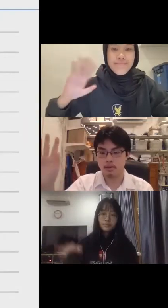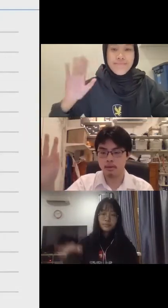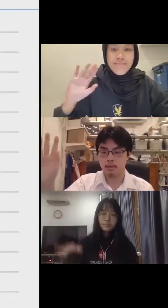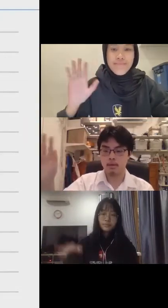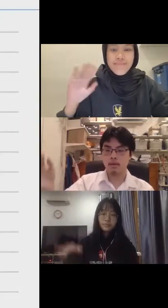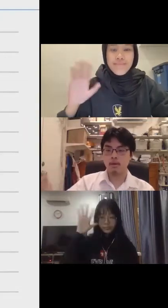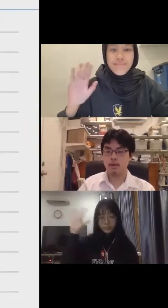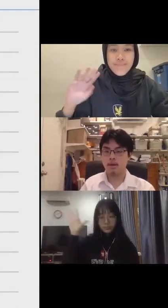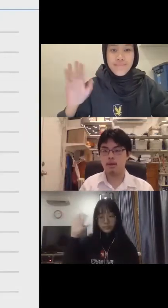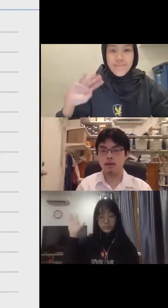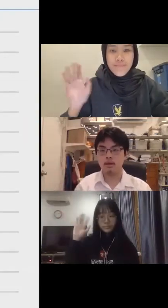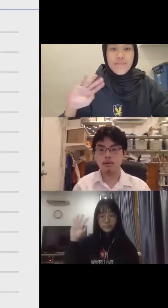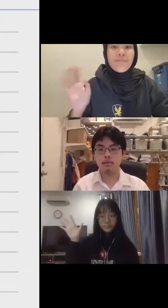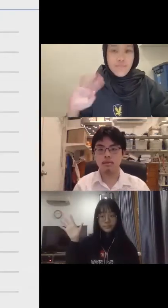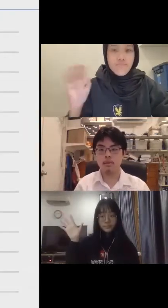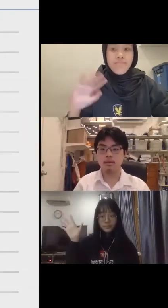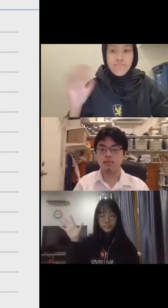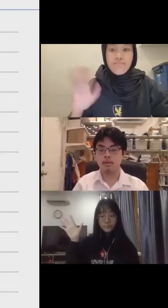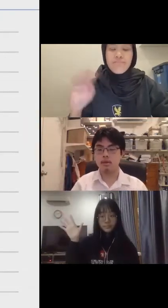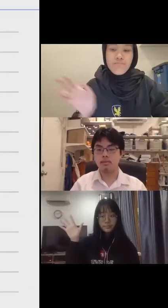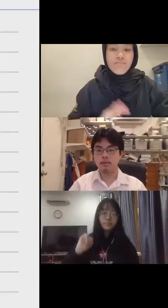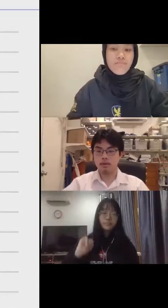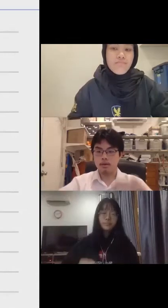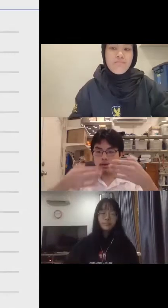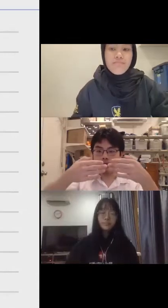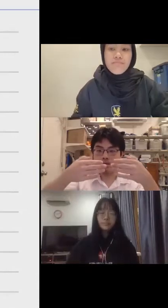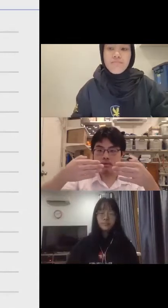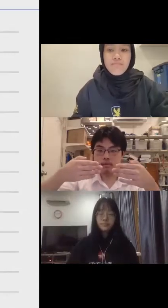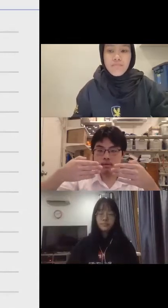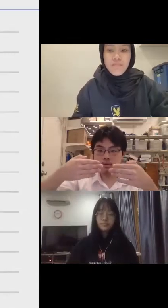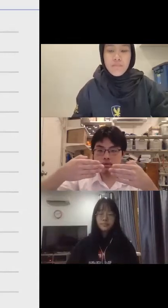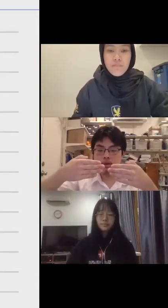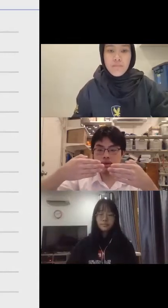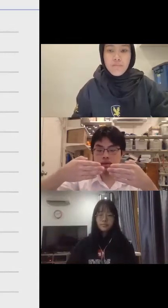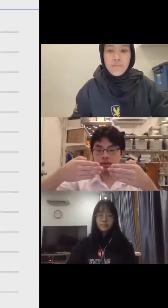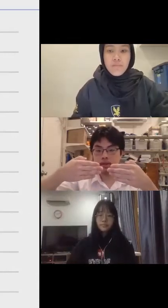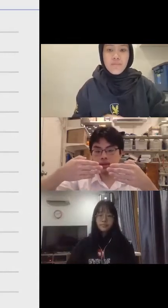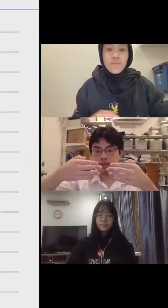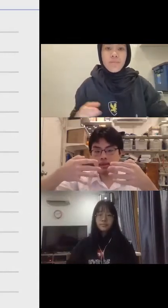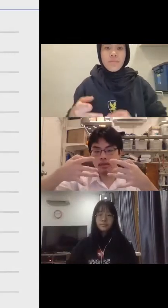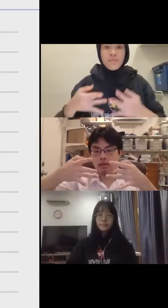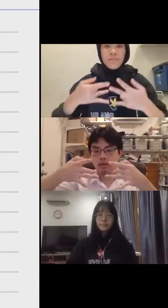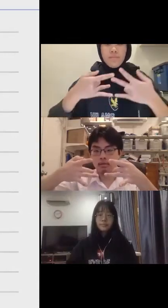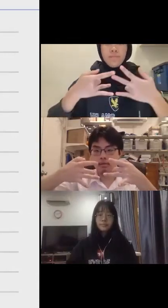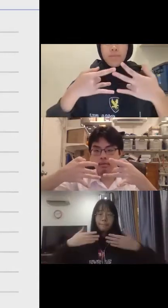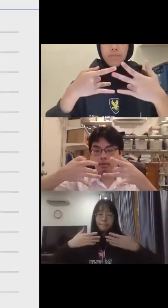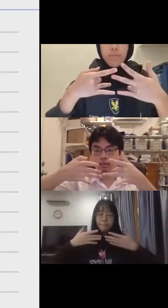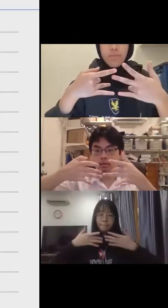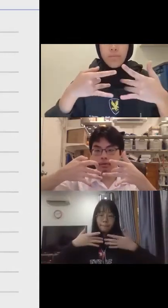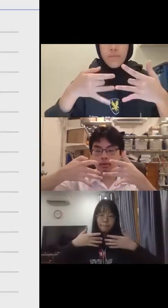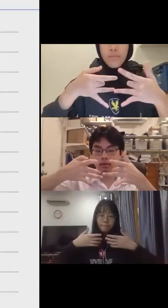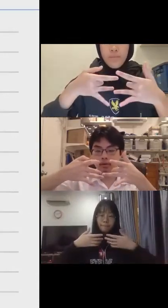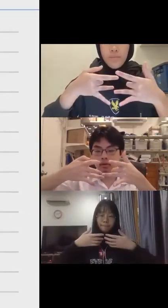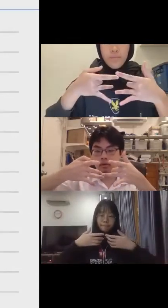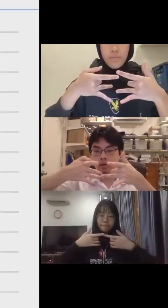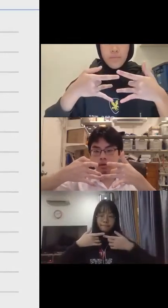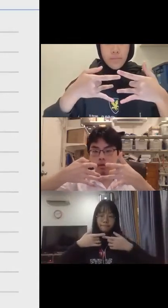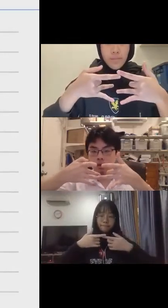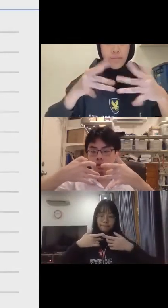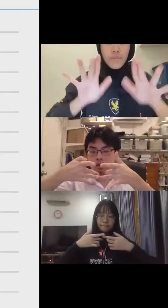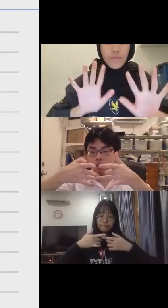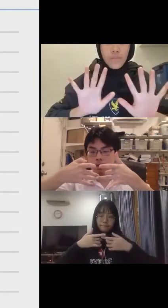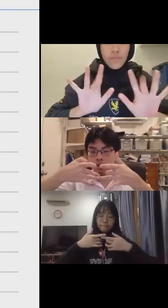message across. And another common greeting is "What's up?" So with your hands in the middle like this, you put your middle finger